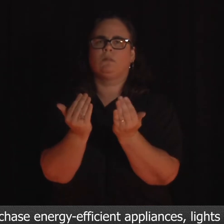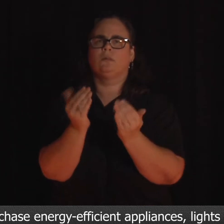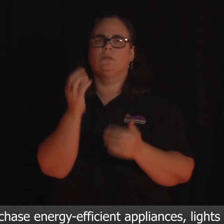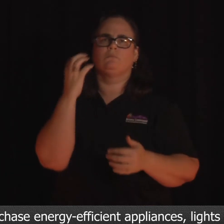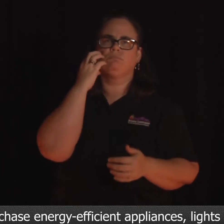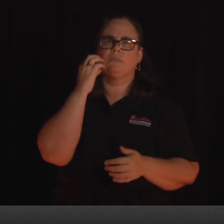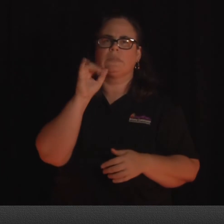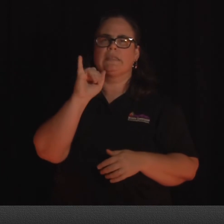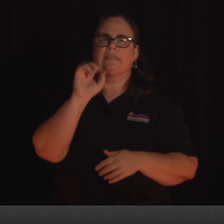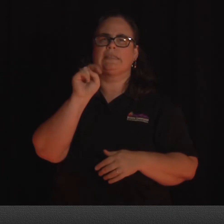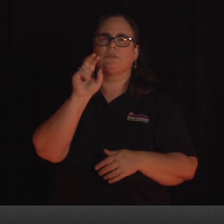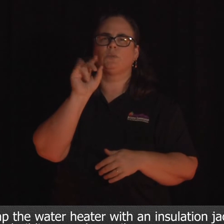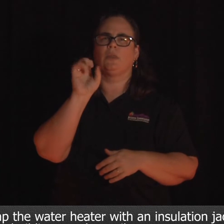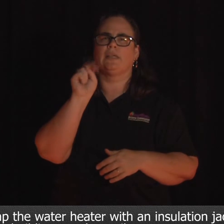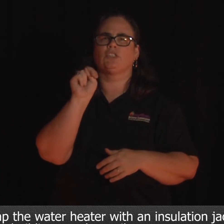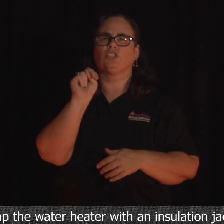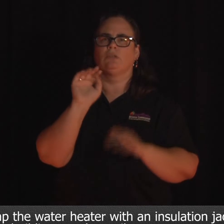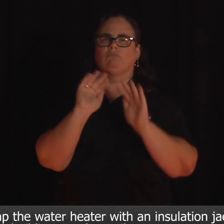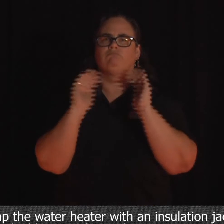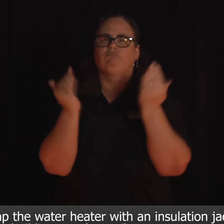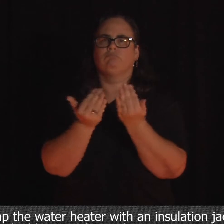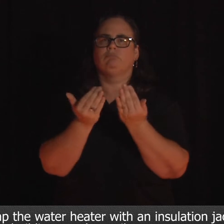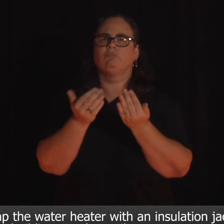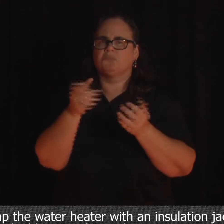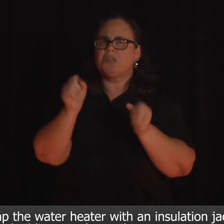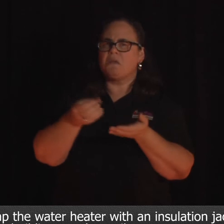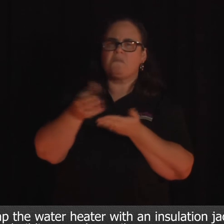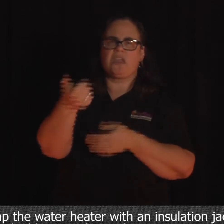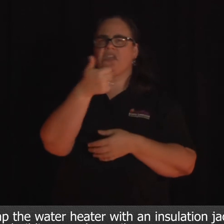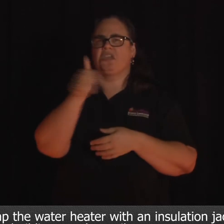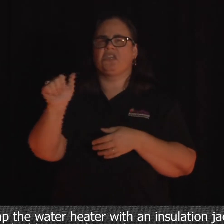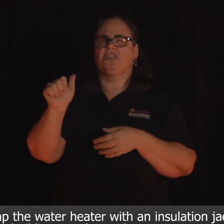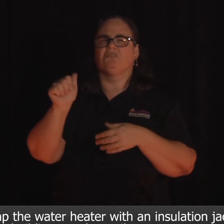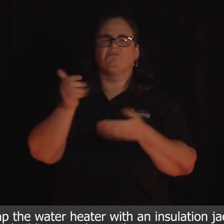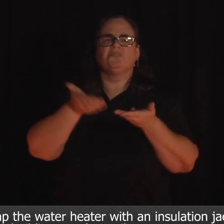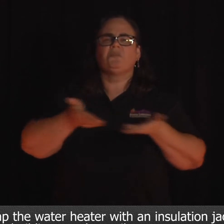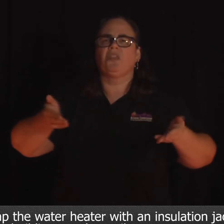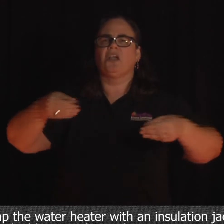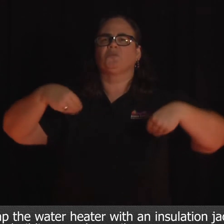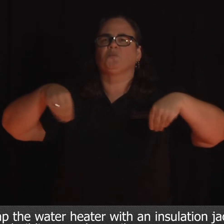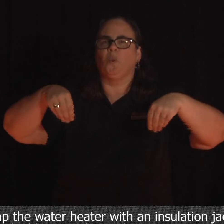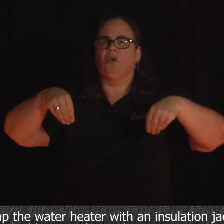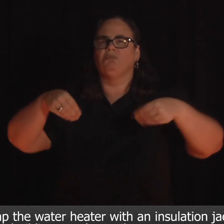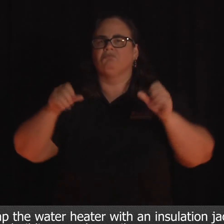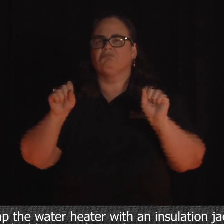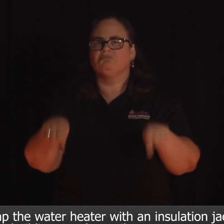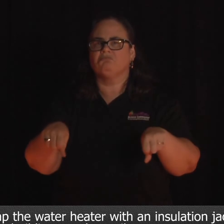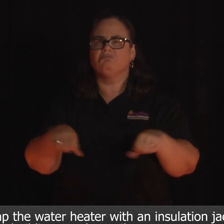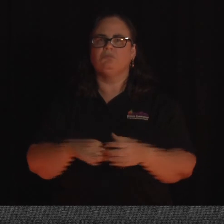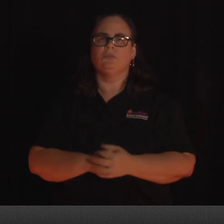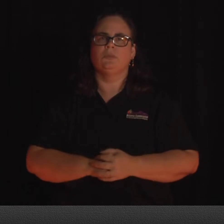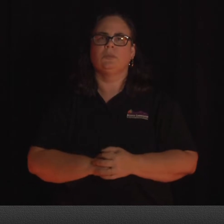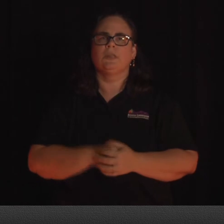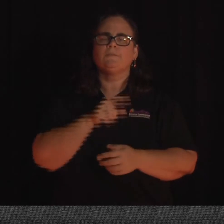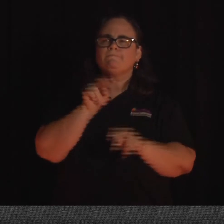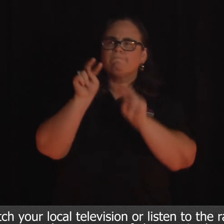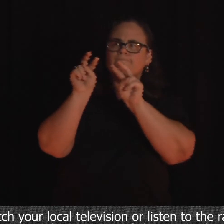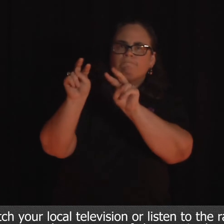windows. Wrap the water heater with an insulation jacket available at most building supply